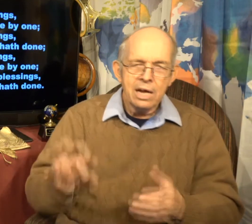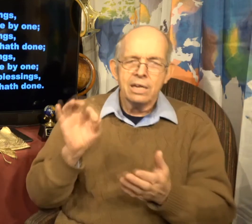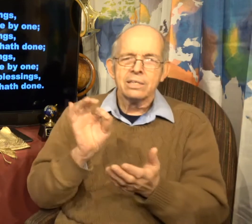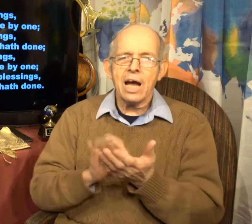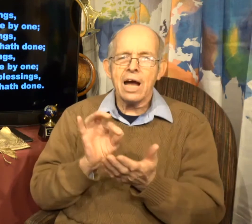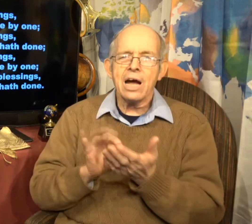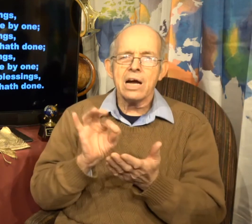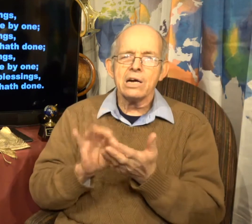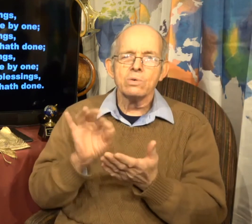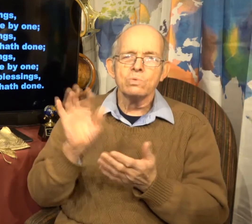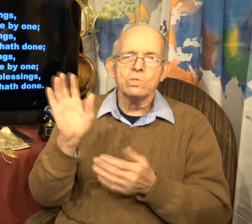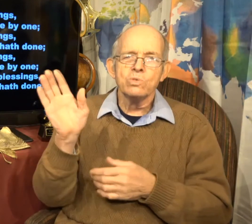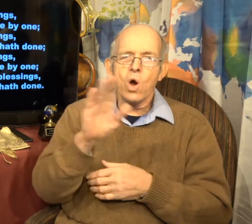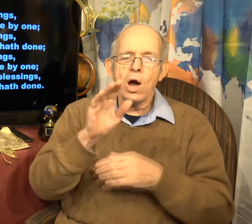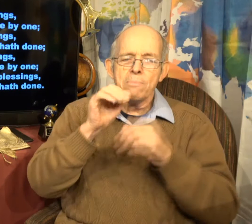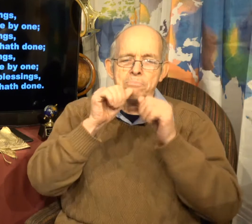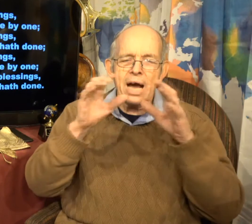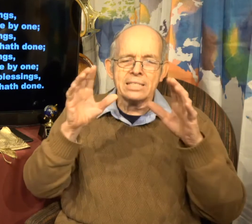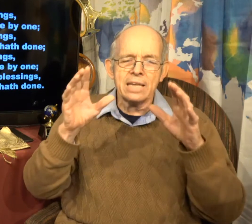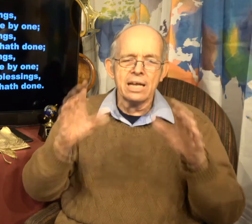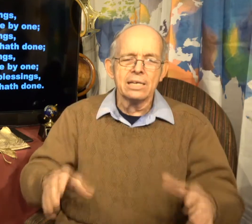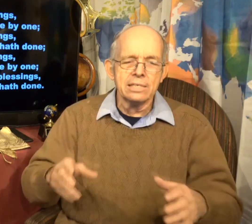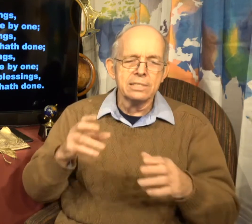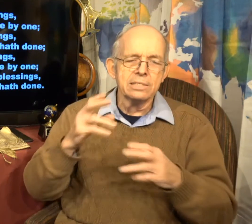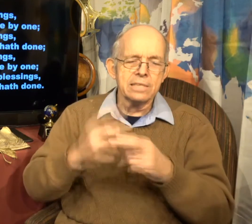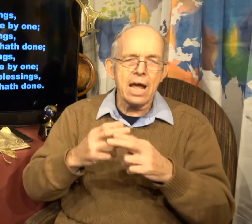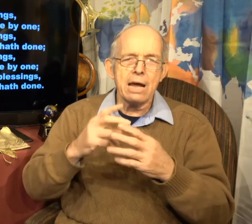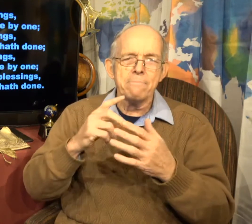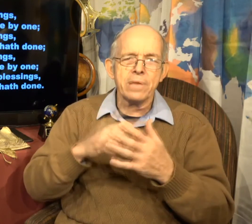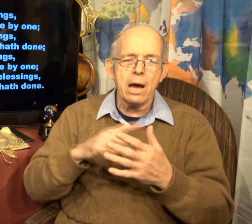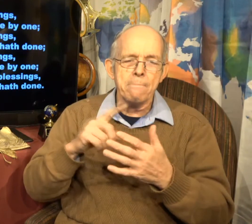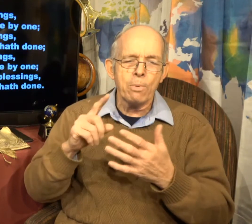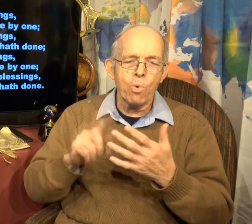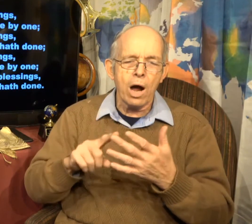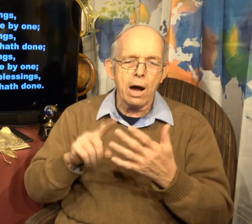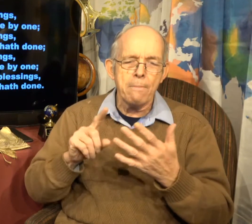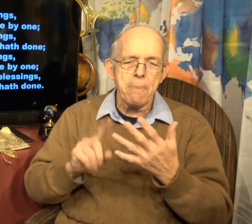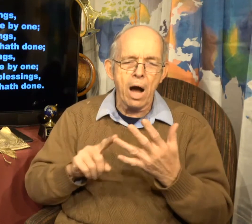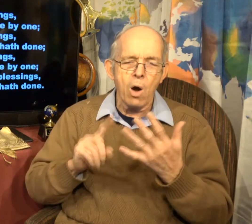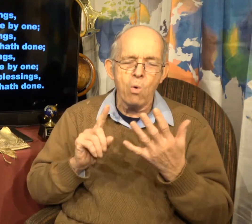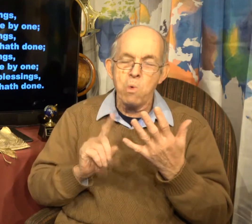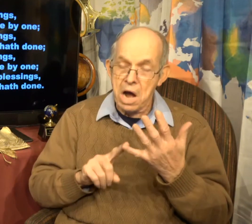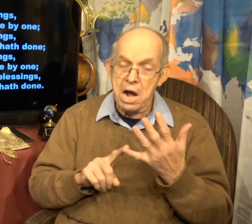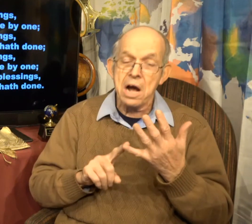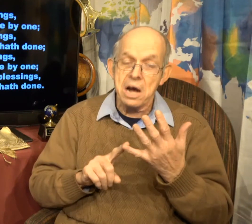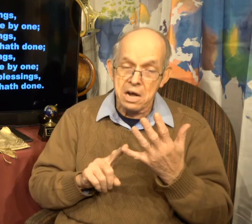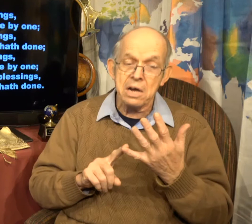done. Come your blessing. Name them one by